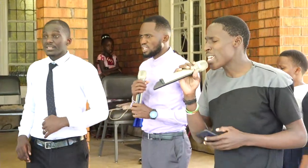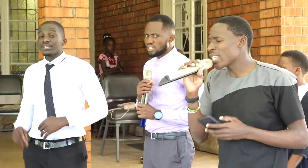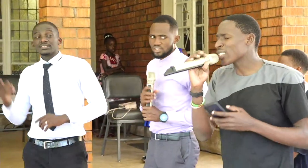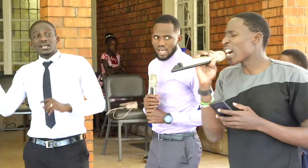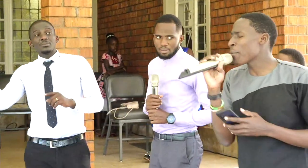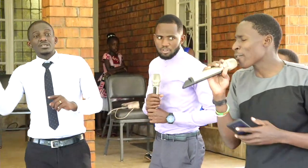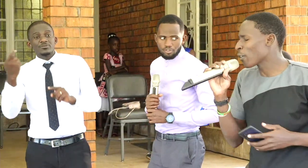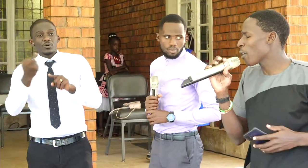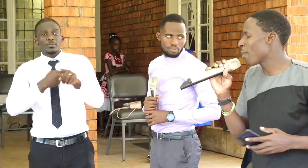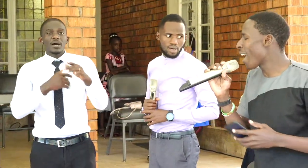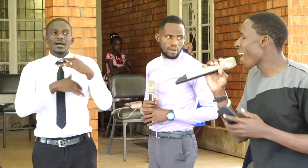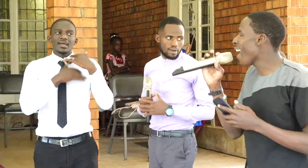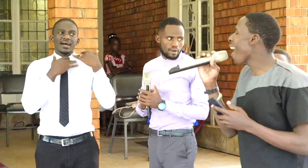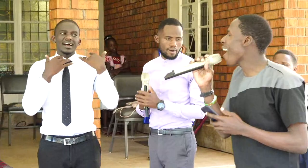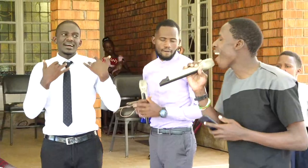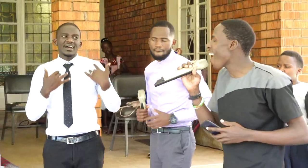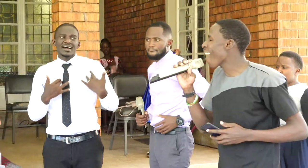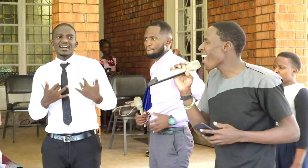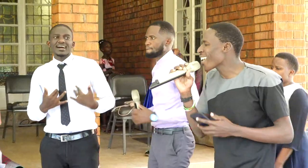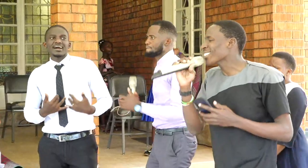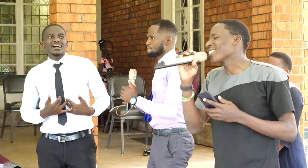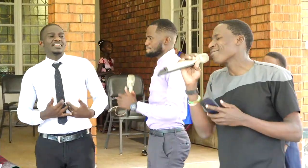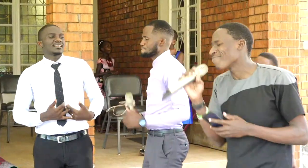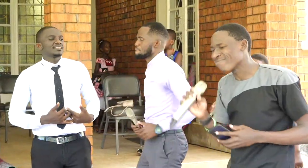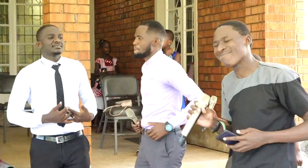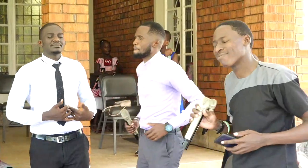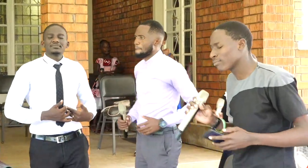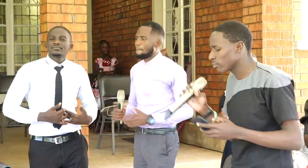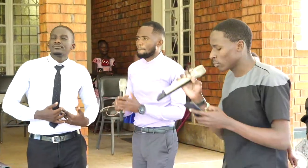praise. It is coming from my heart.